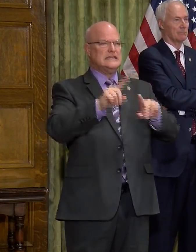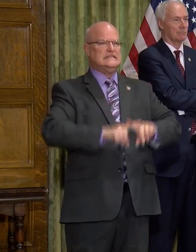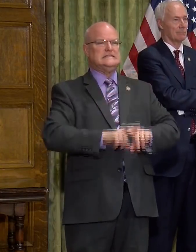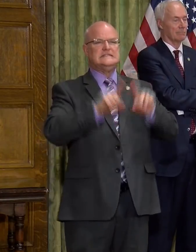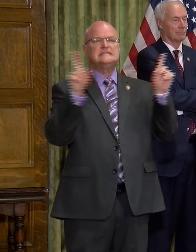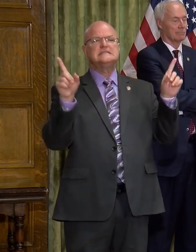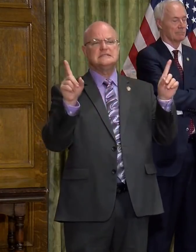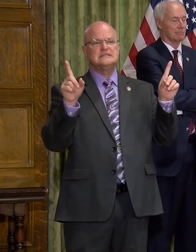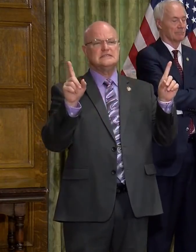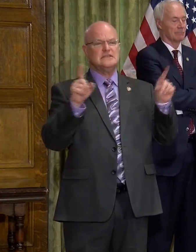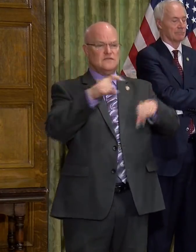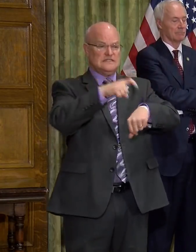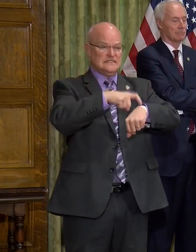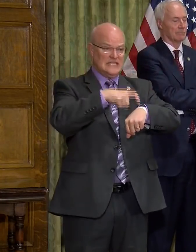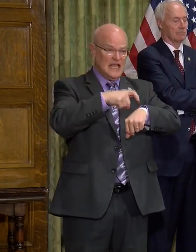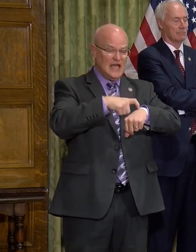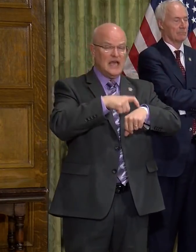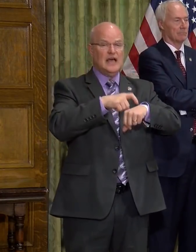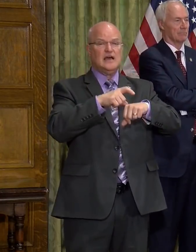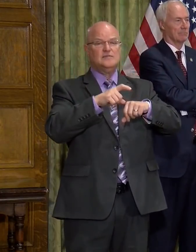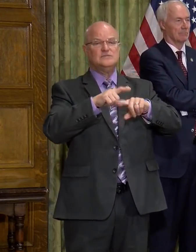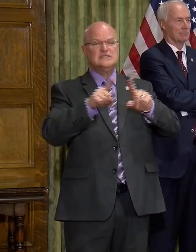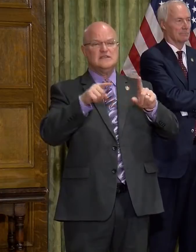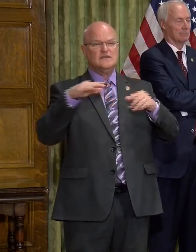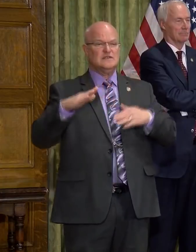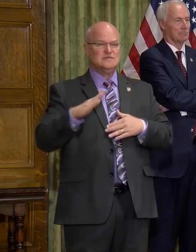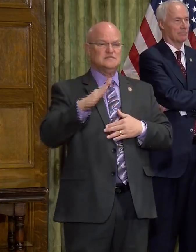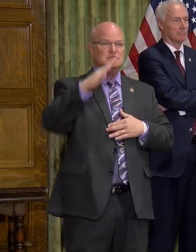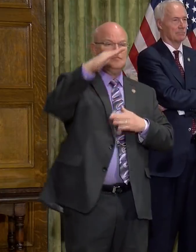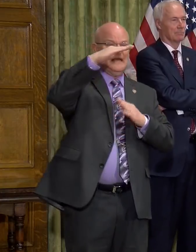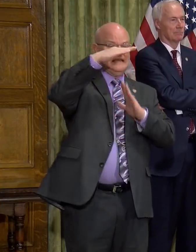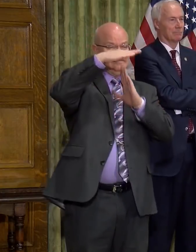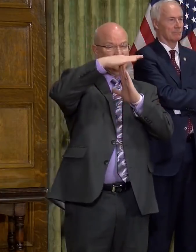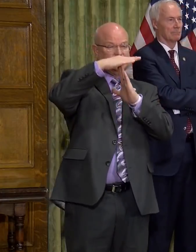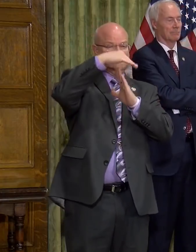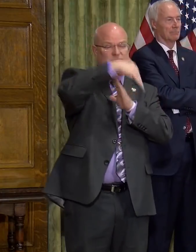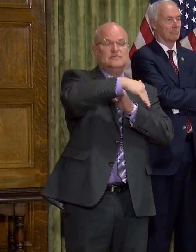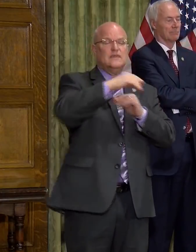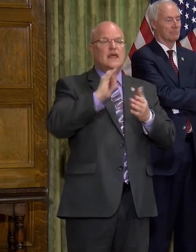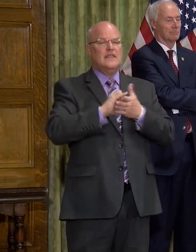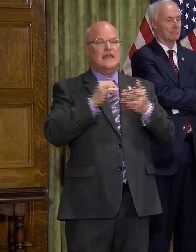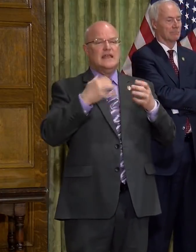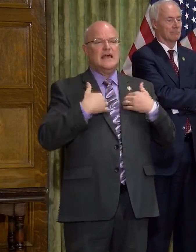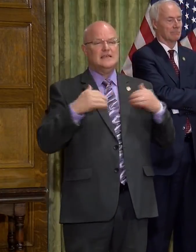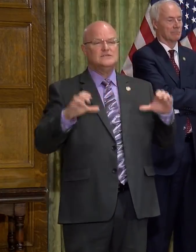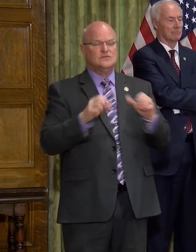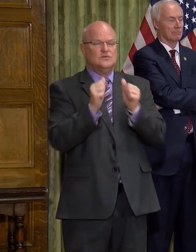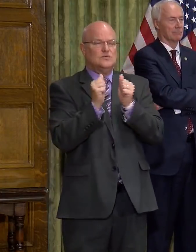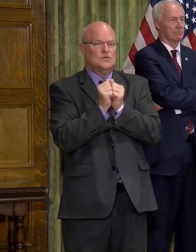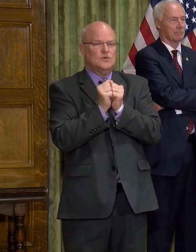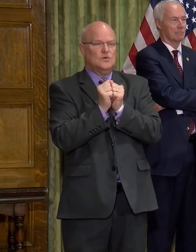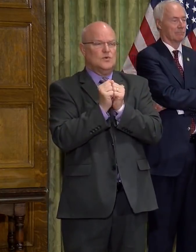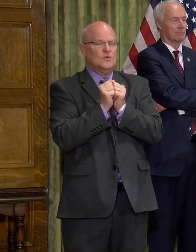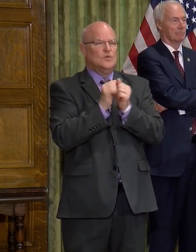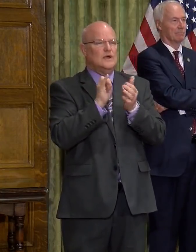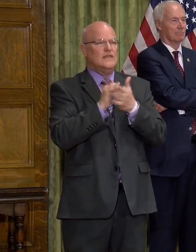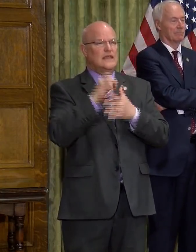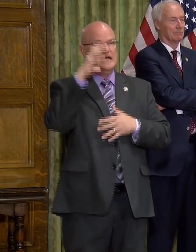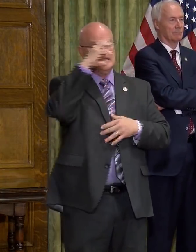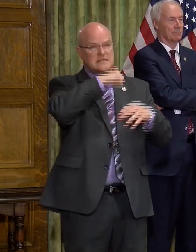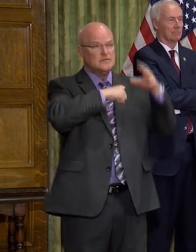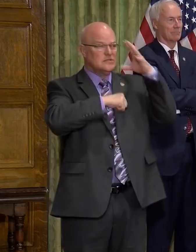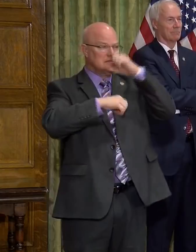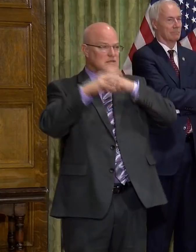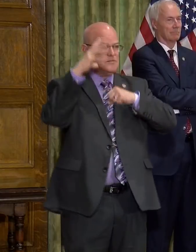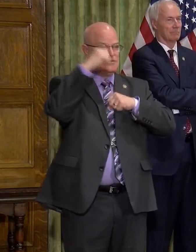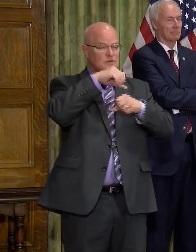different times and different peaks, et cetera, and that all has to do with the assumptions that are